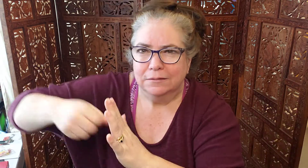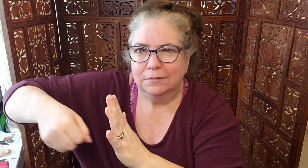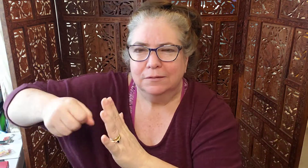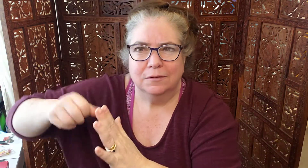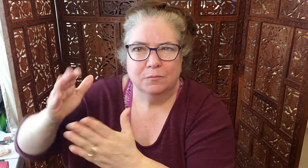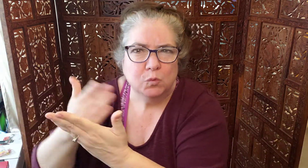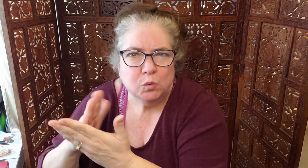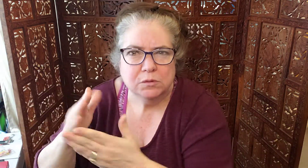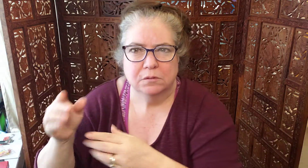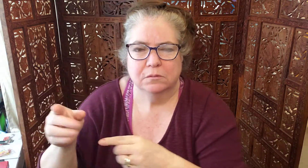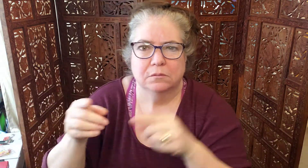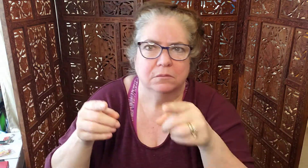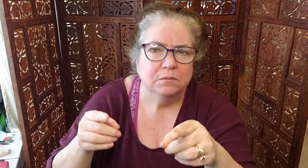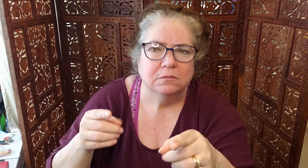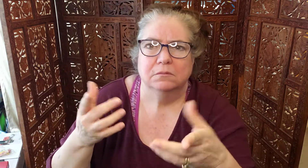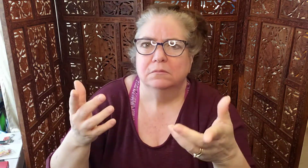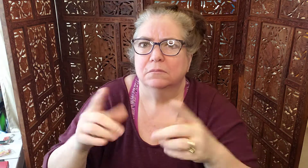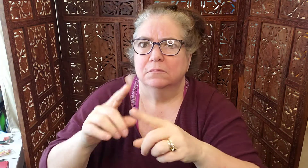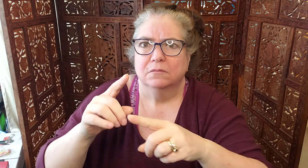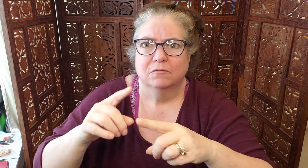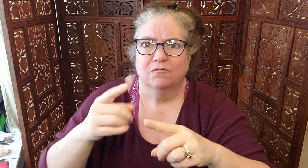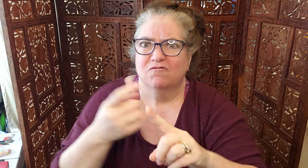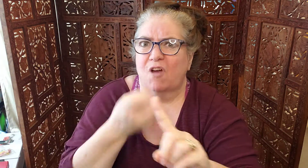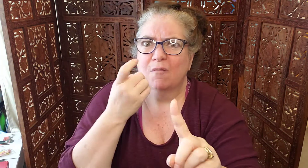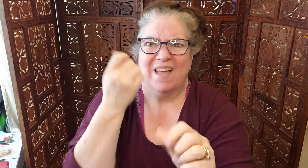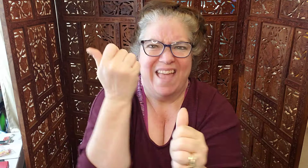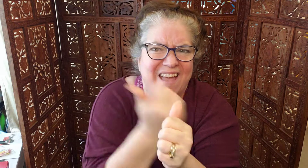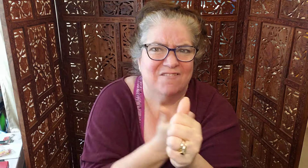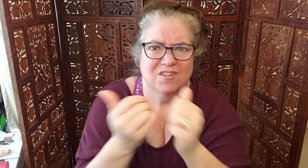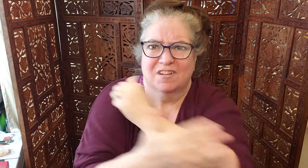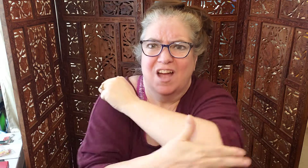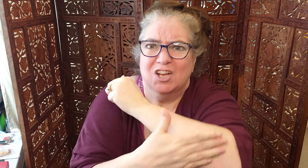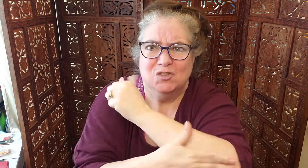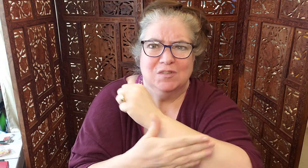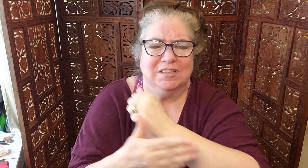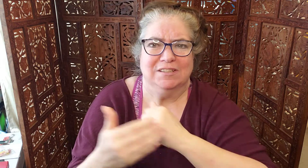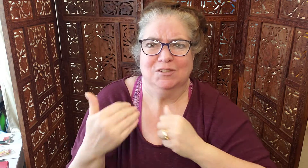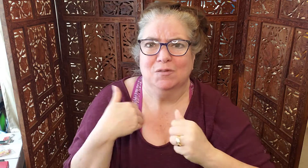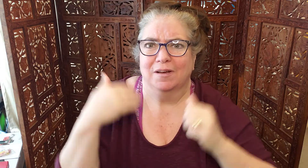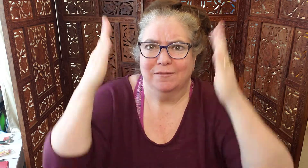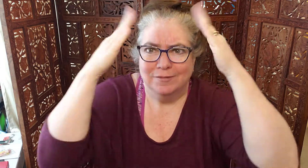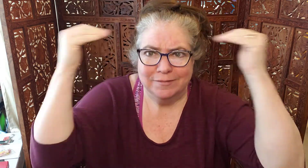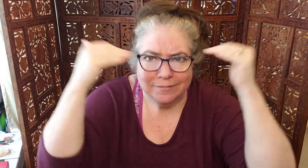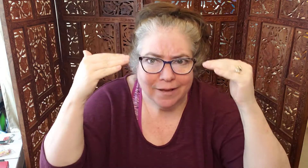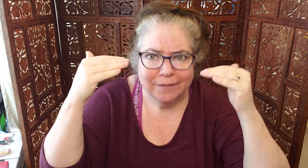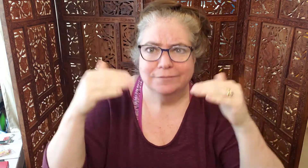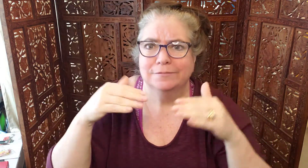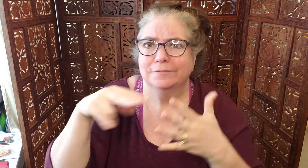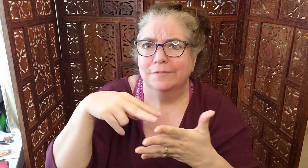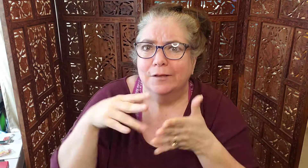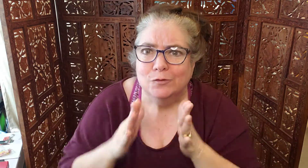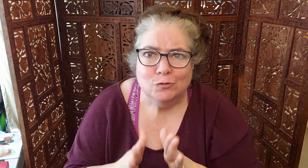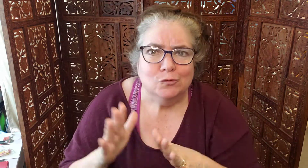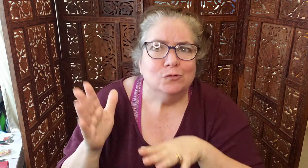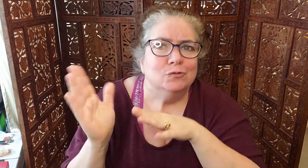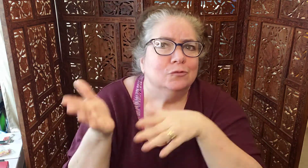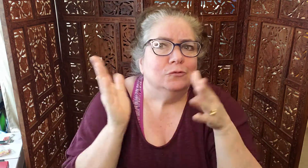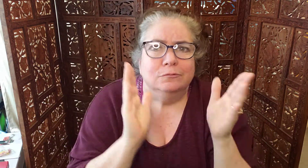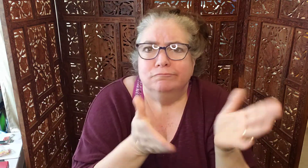singing and dancing. They're from all over. You have Dutch clog dancers. You have such